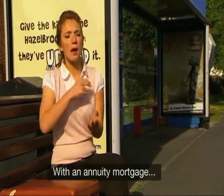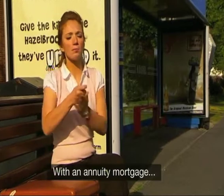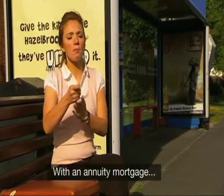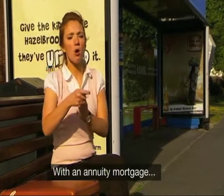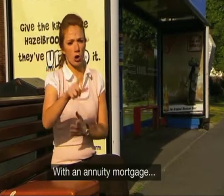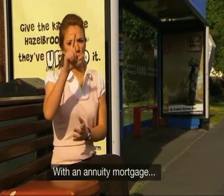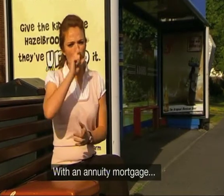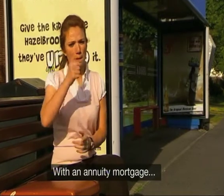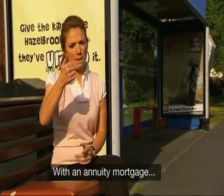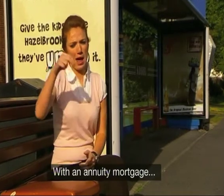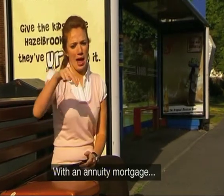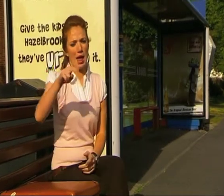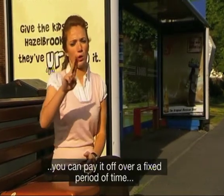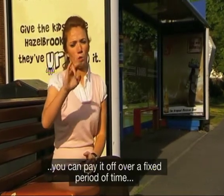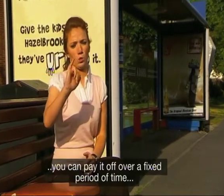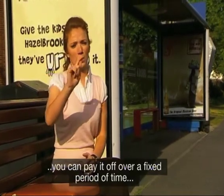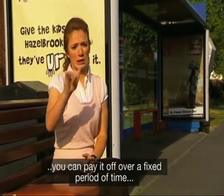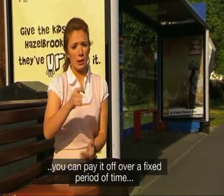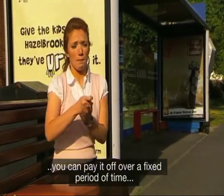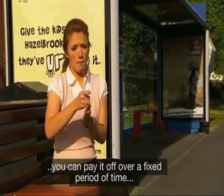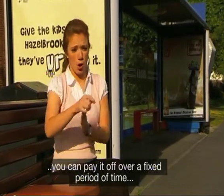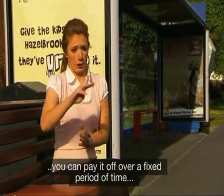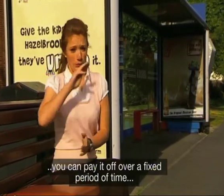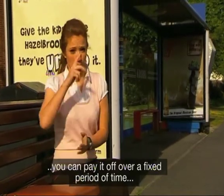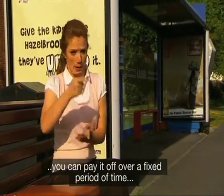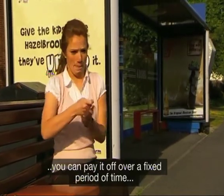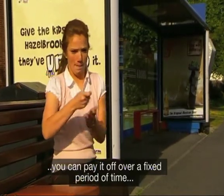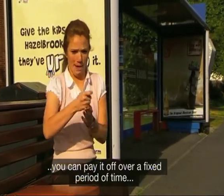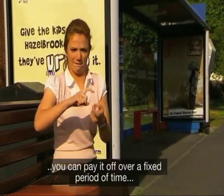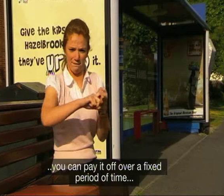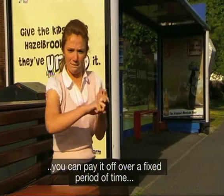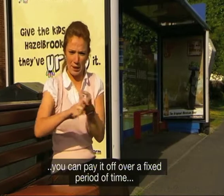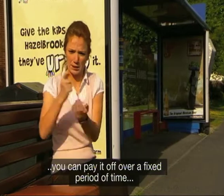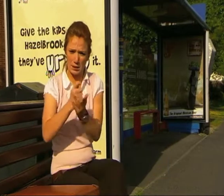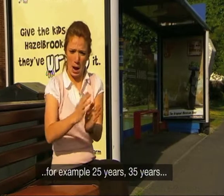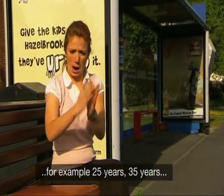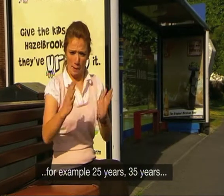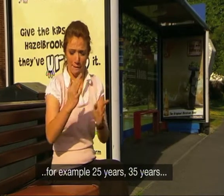With an annuity mortgage, you can pay it off over a fixed period of time. For example, 25